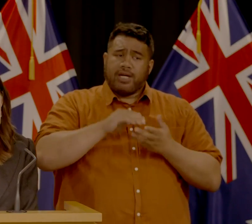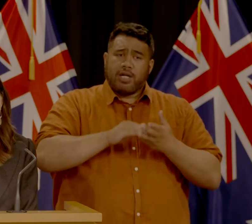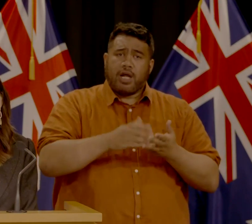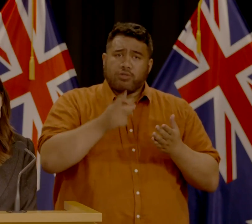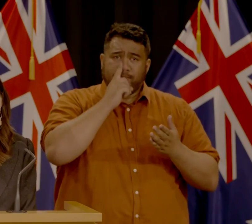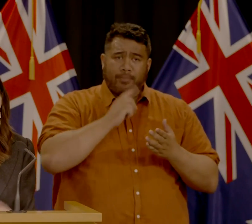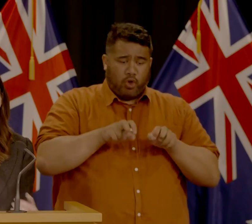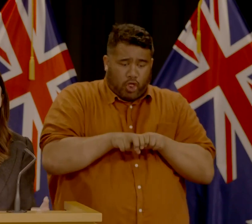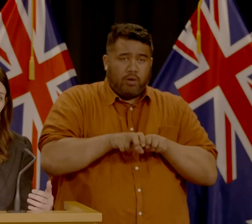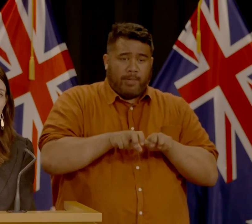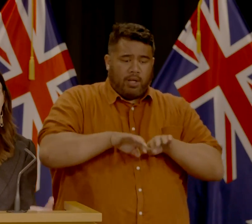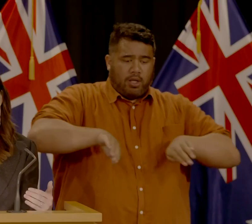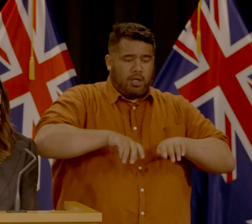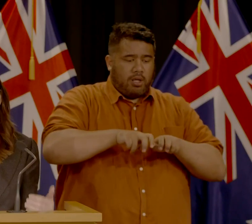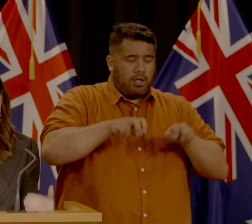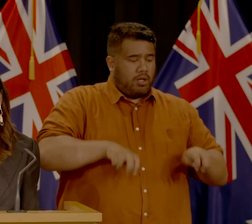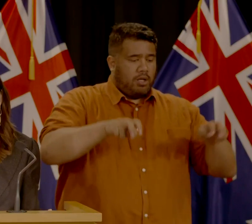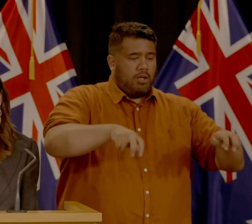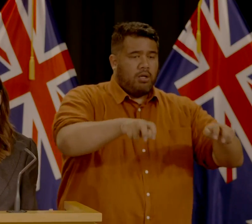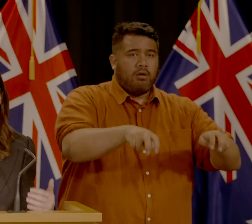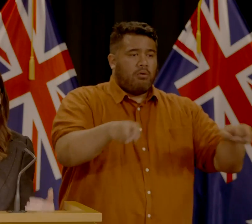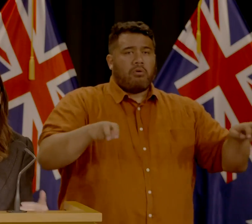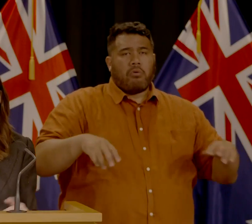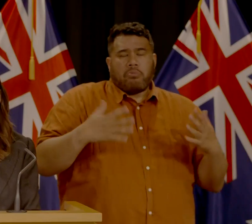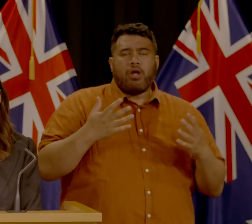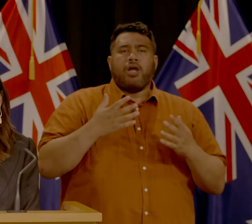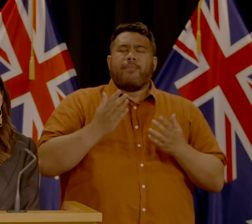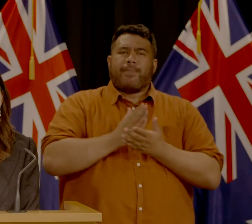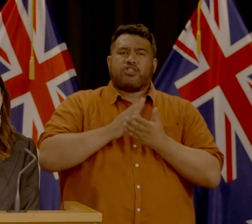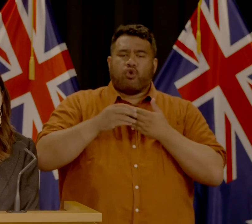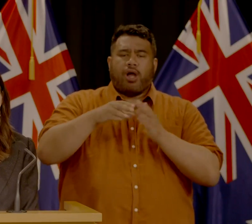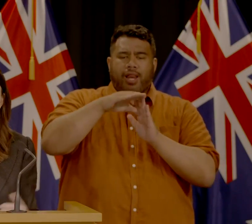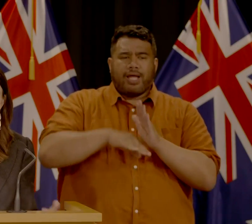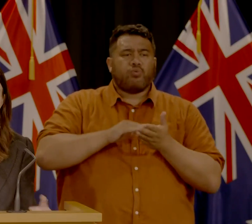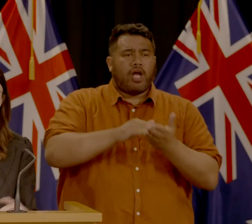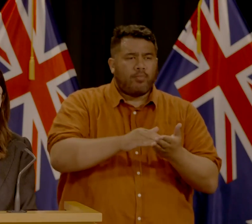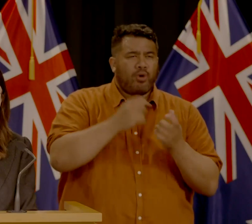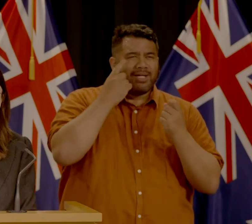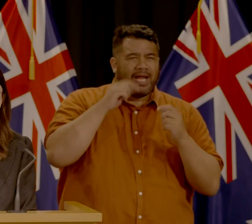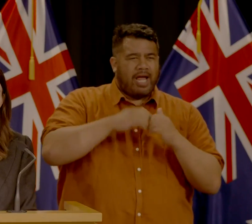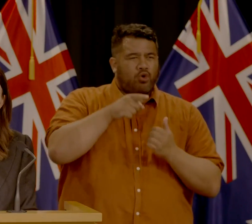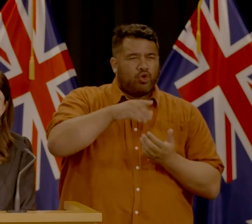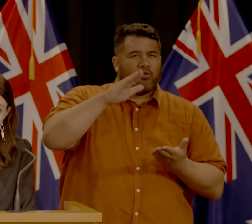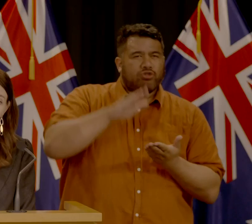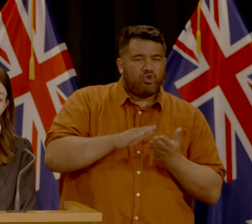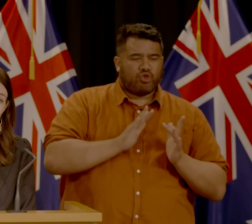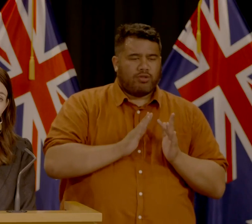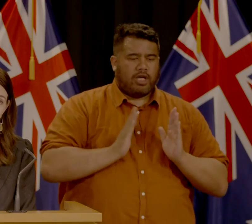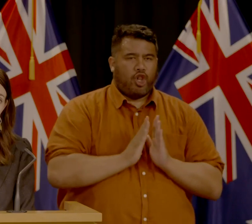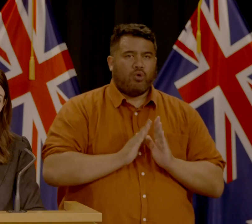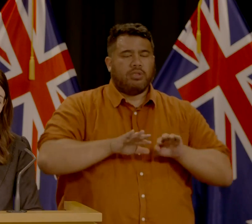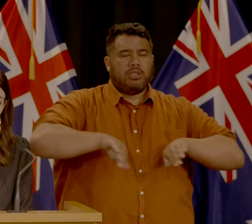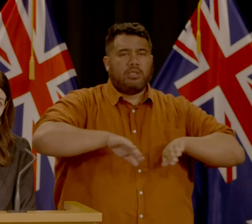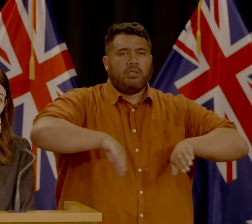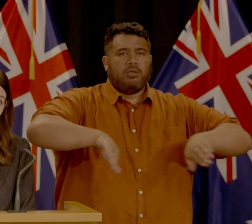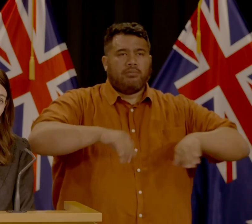want to make sure is that we produce common sense guidelines on how to reduce close contact in those environments. But when it comes to